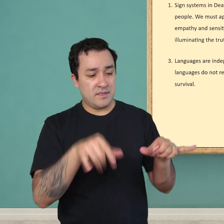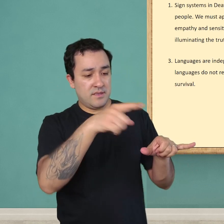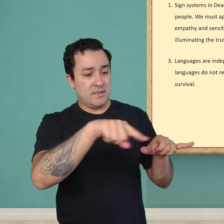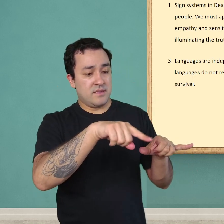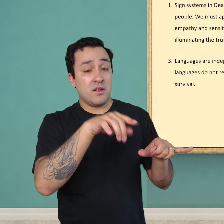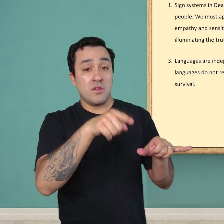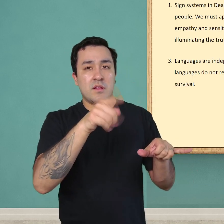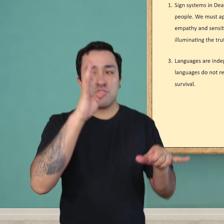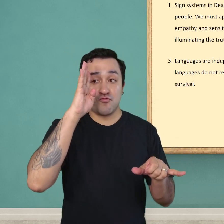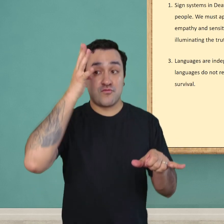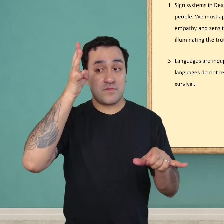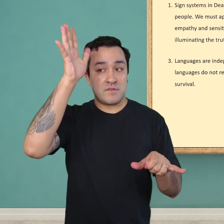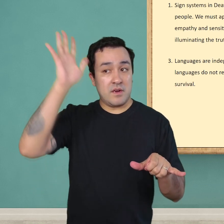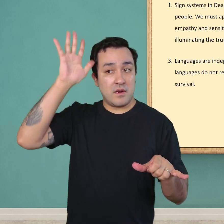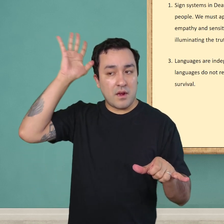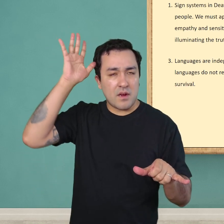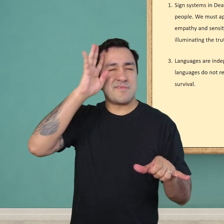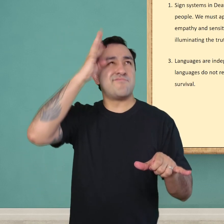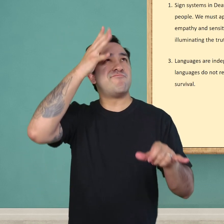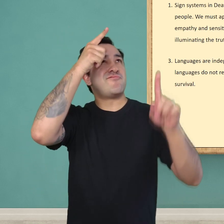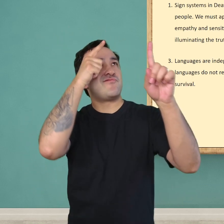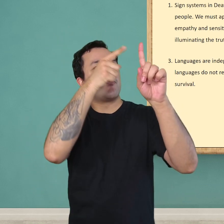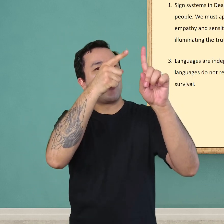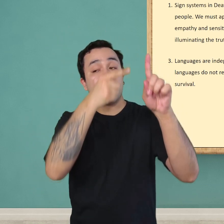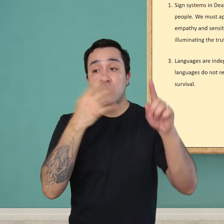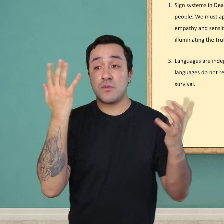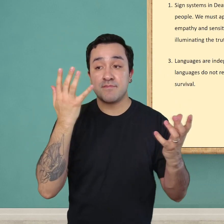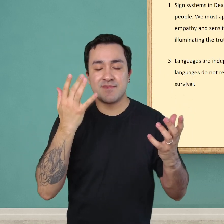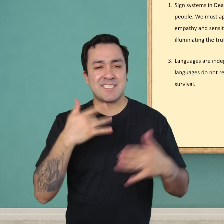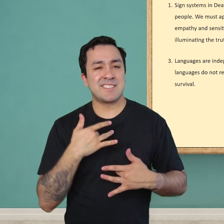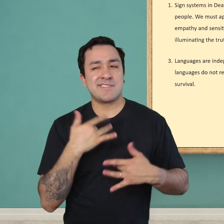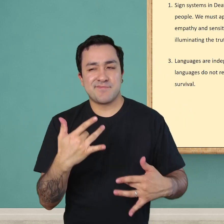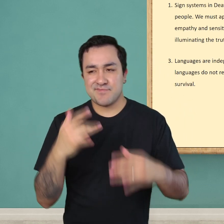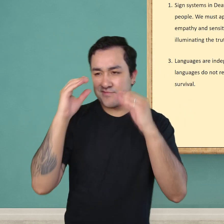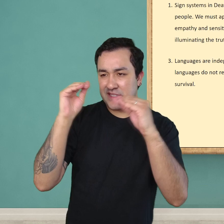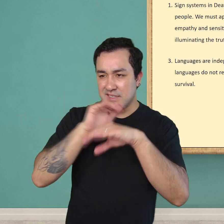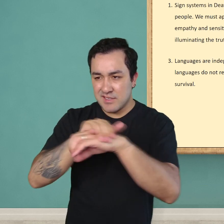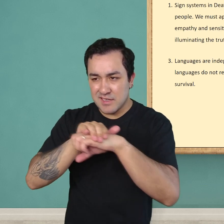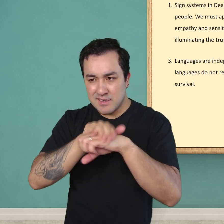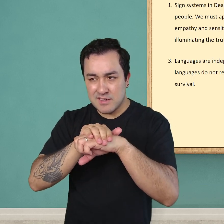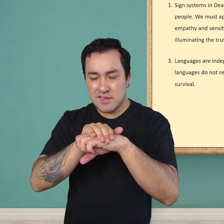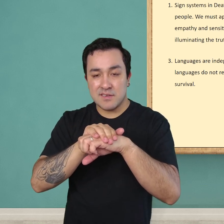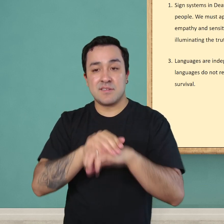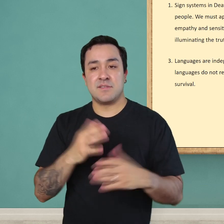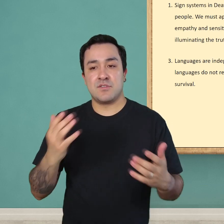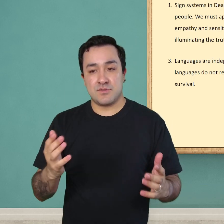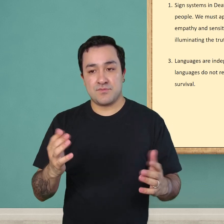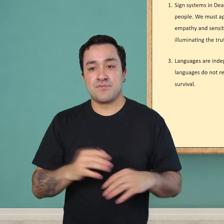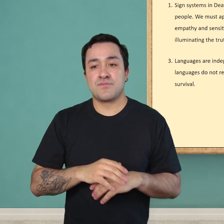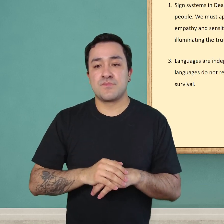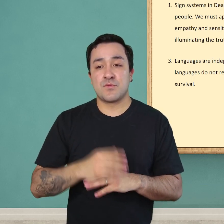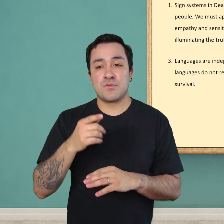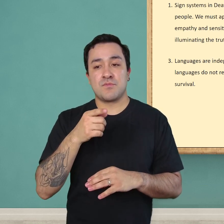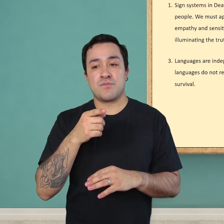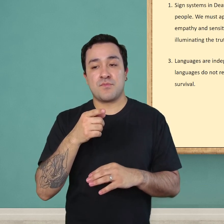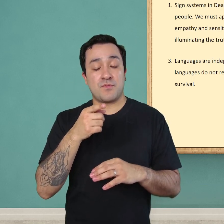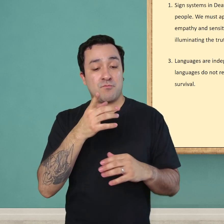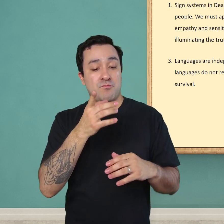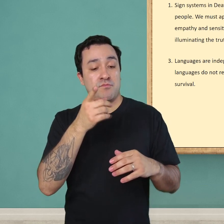Second, sign systems were created for a specific goal. They were never intended to be treated or used as a language.